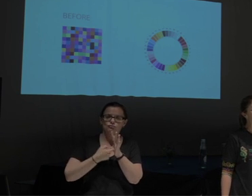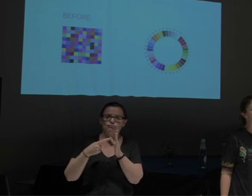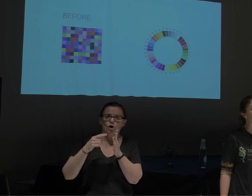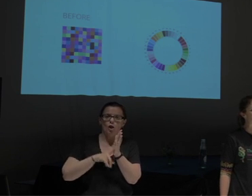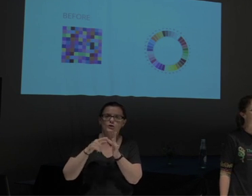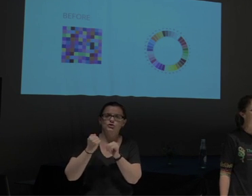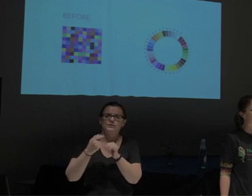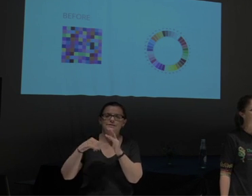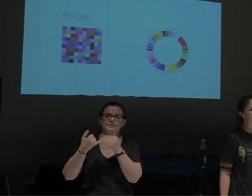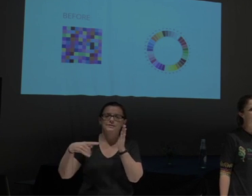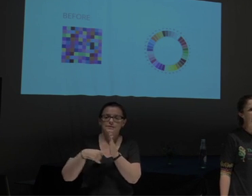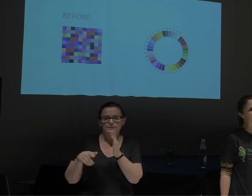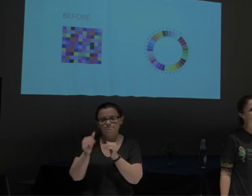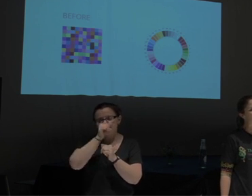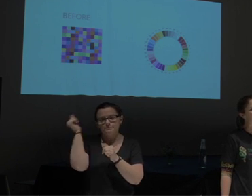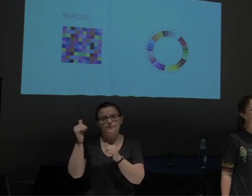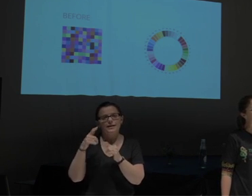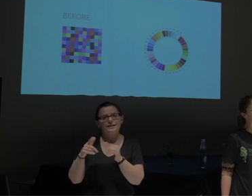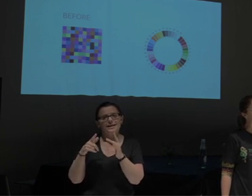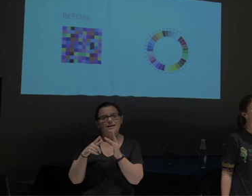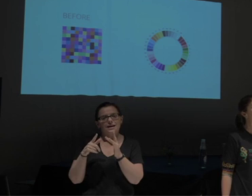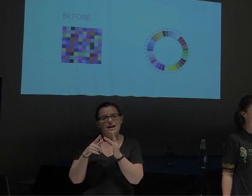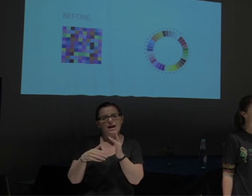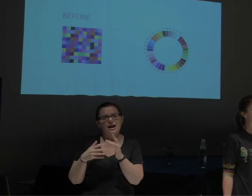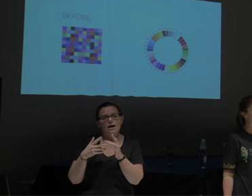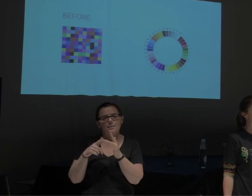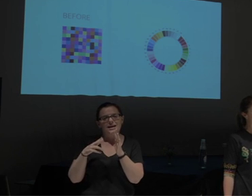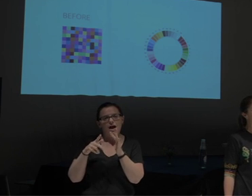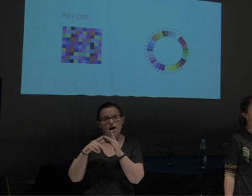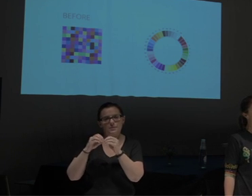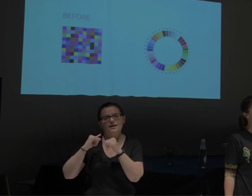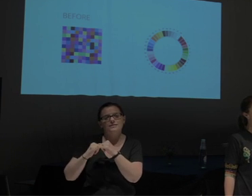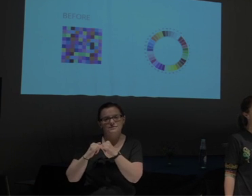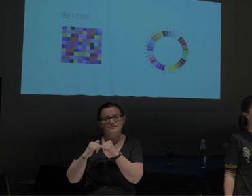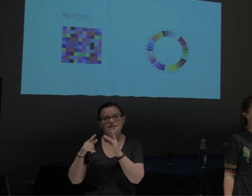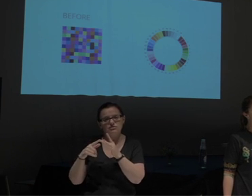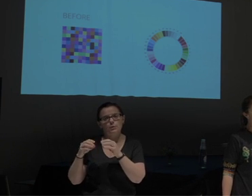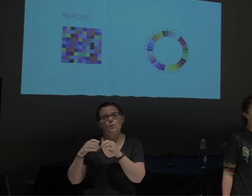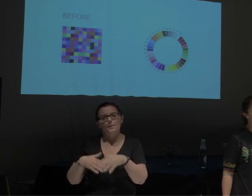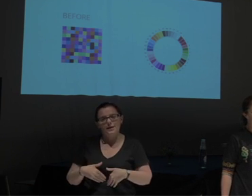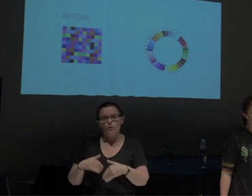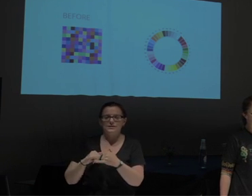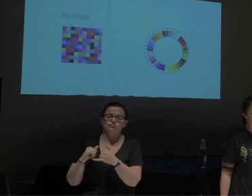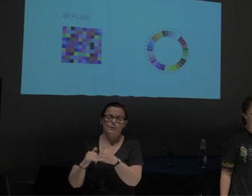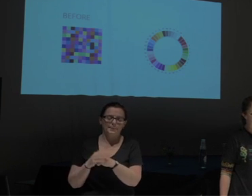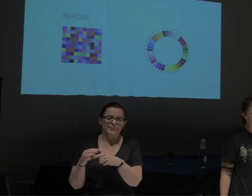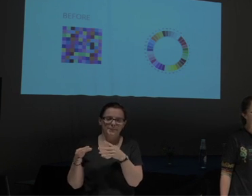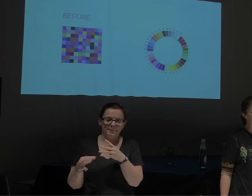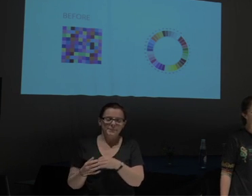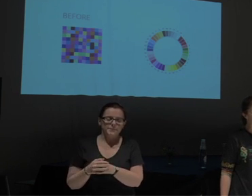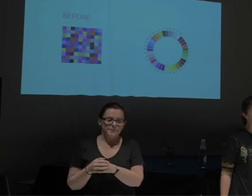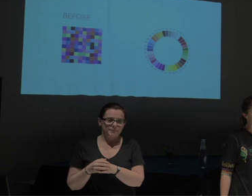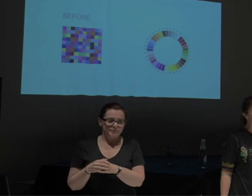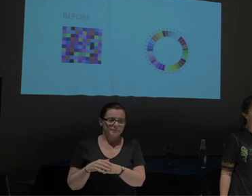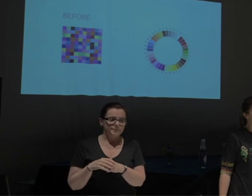of irritable bowel syndrome. In fact, he's probably one of the world's experts on irritable bowel syndrome. And in order